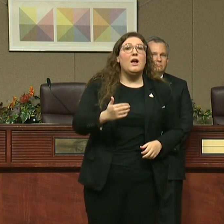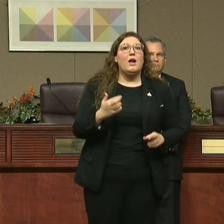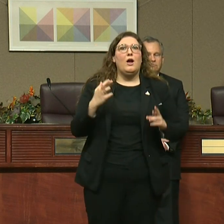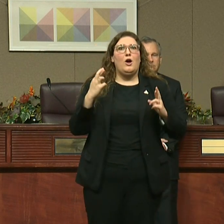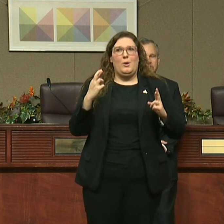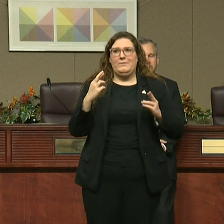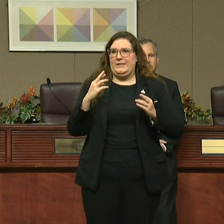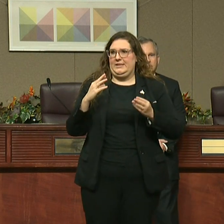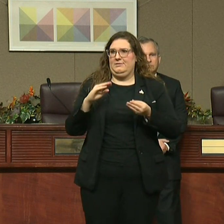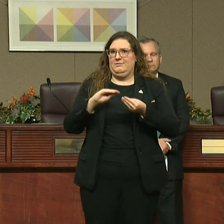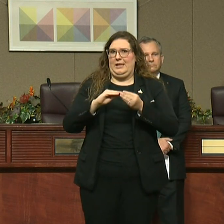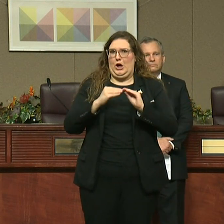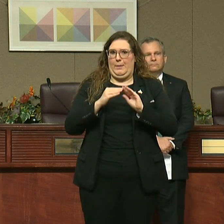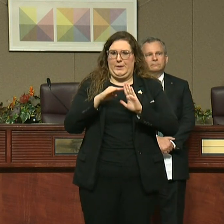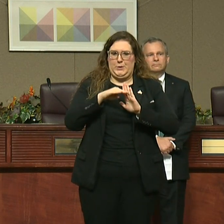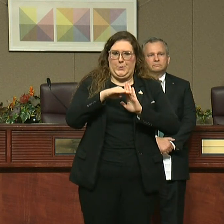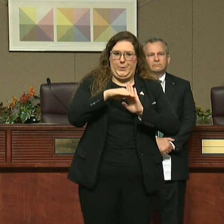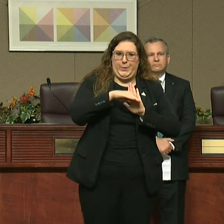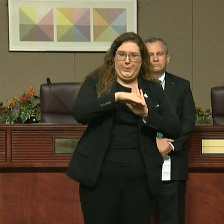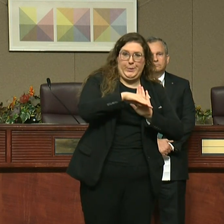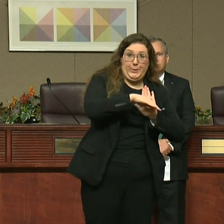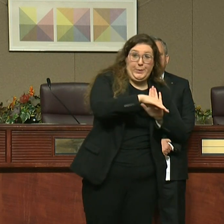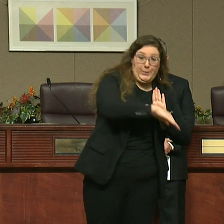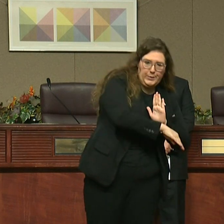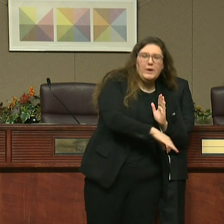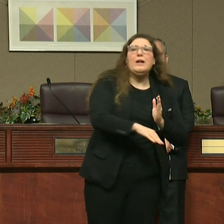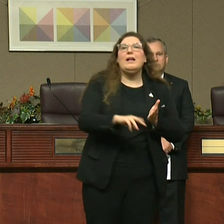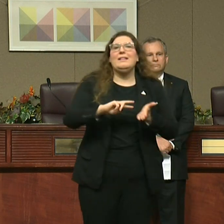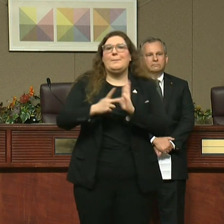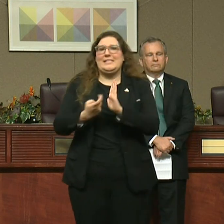climb back to where we were